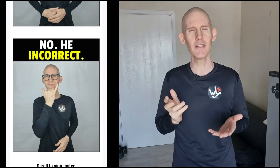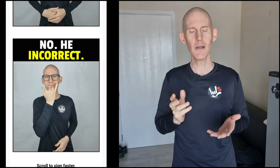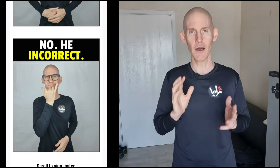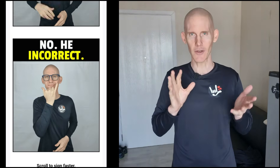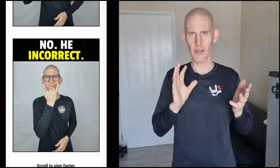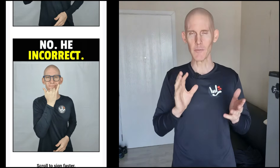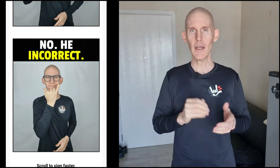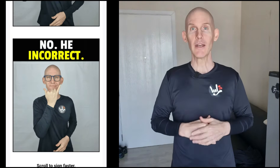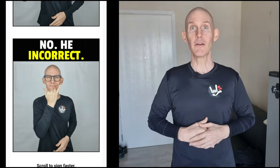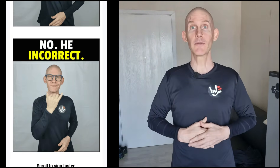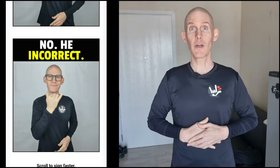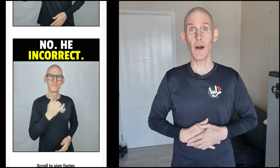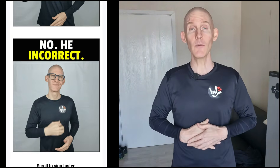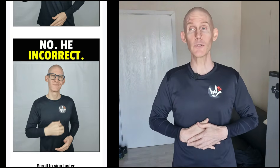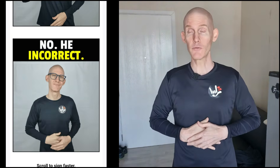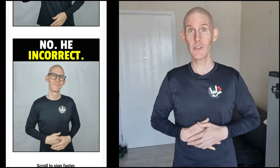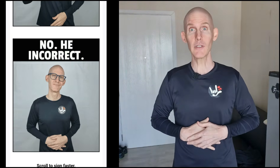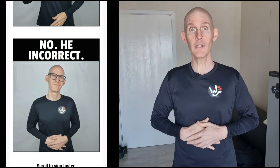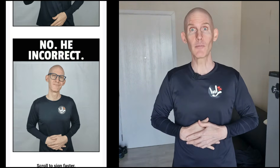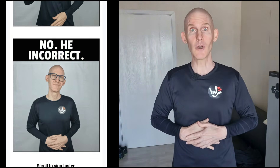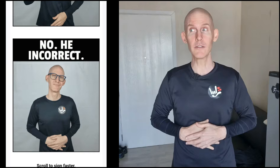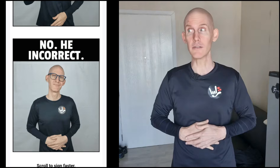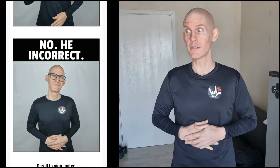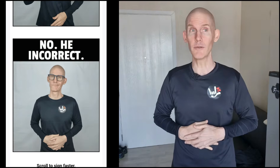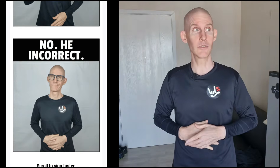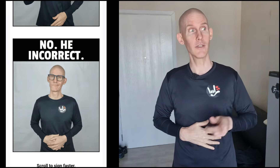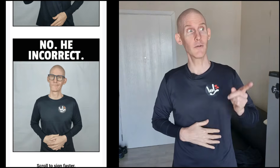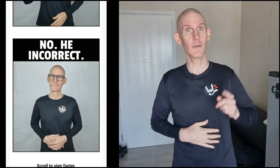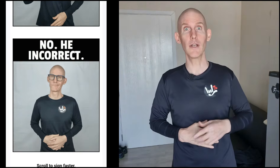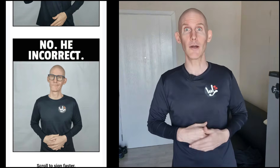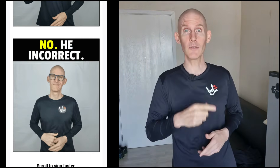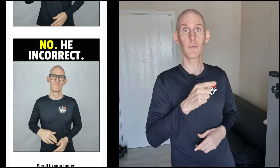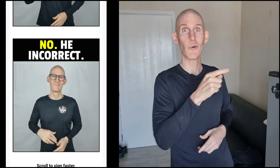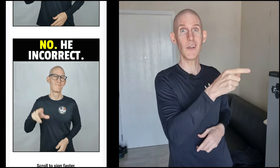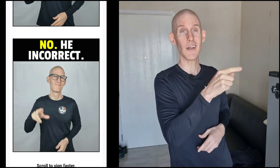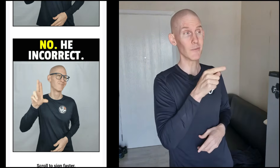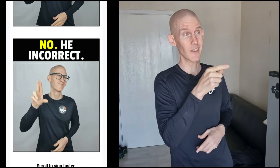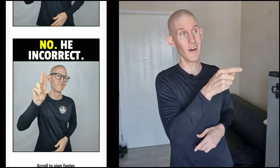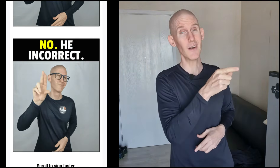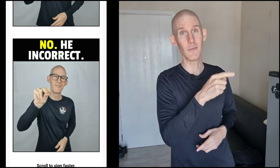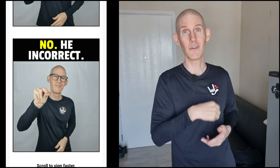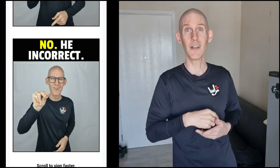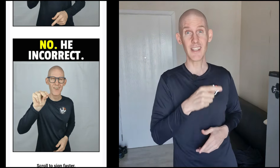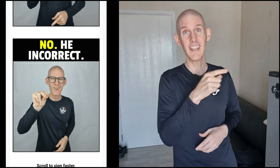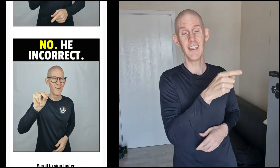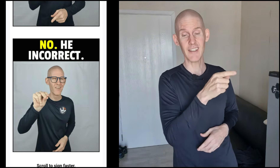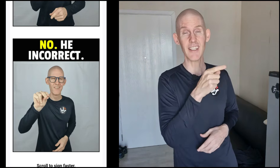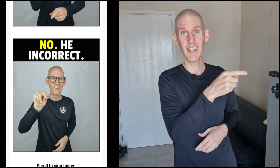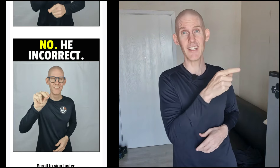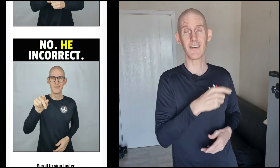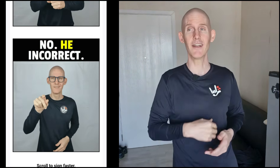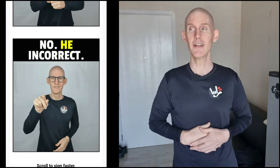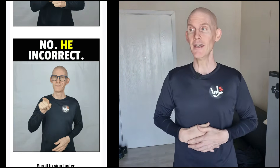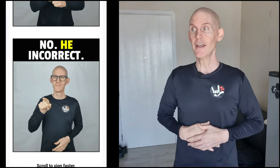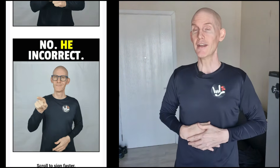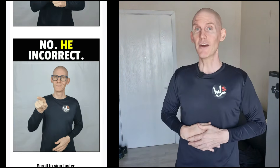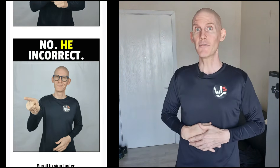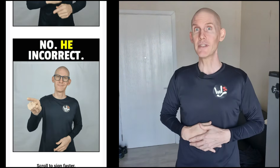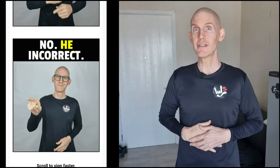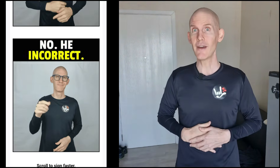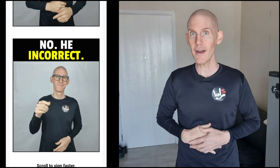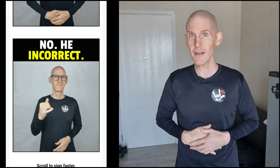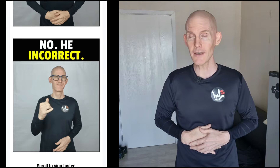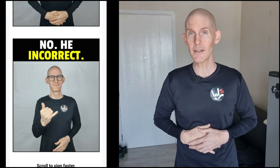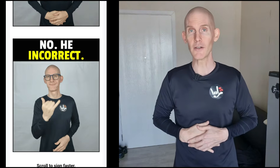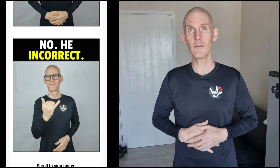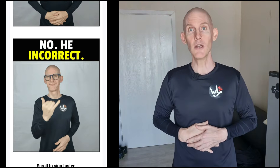he's not here. Okay, now if Tom was physically present and he was sitting over there, I would just point at him. Tom, right? He, right? Now, if